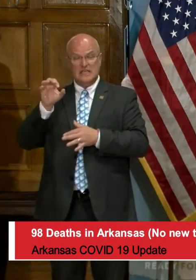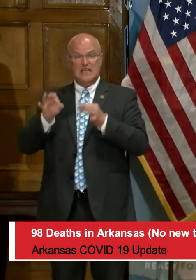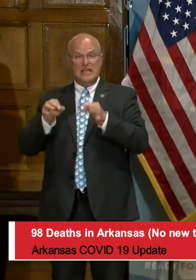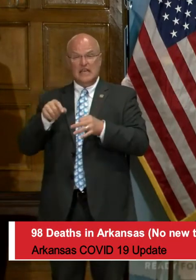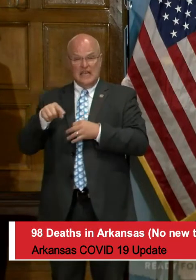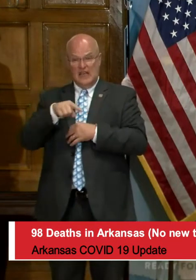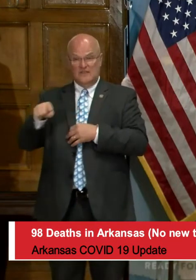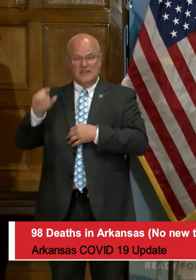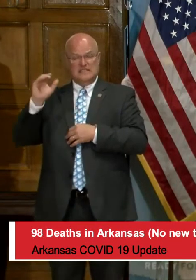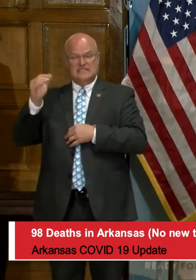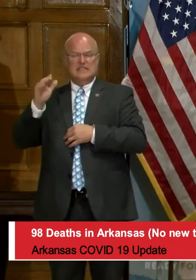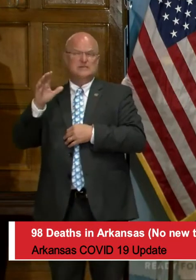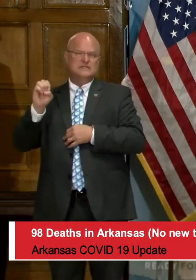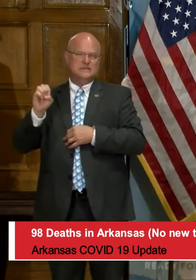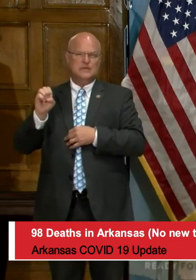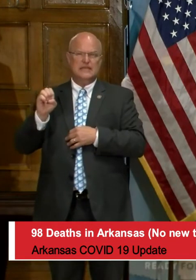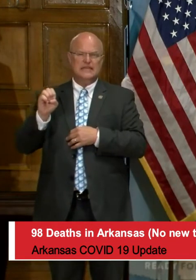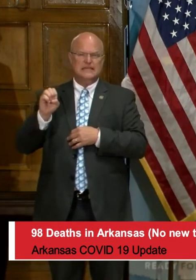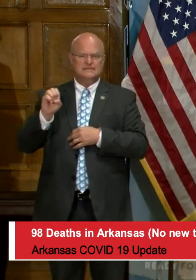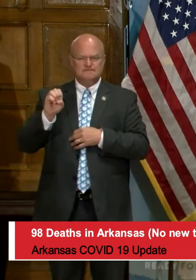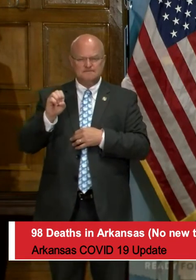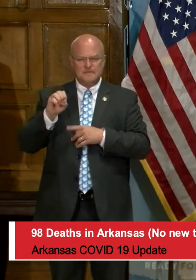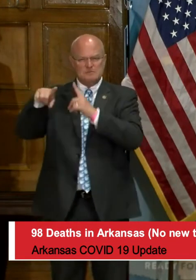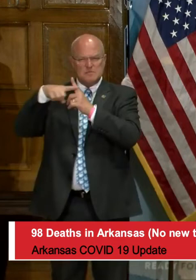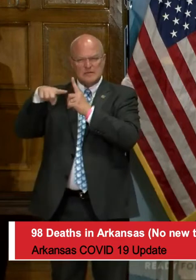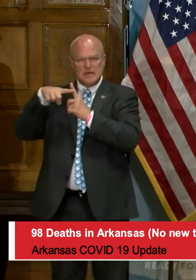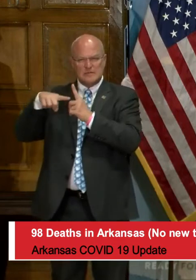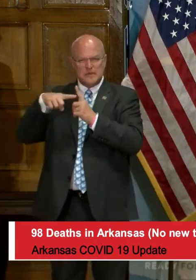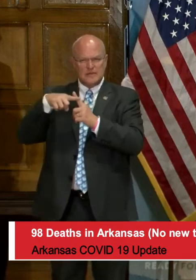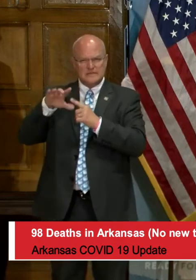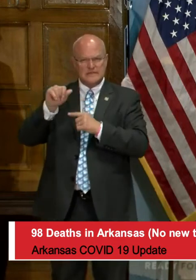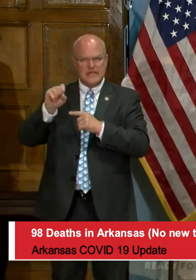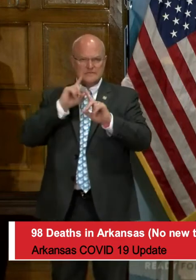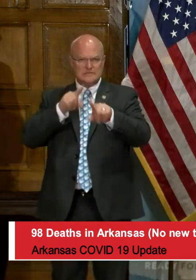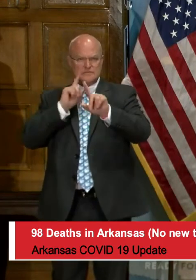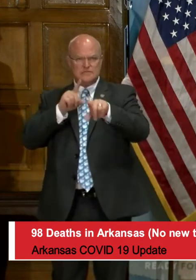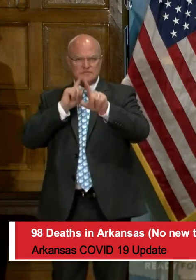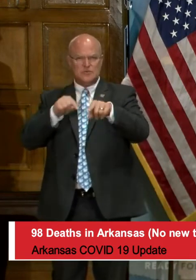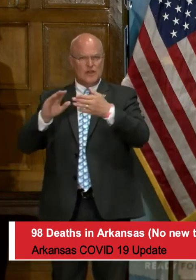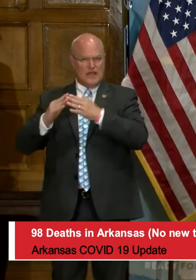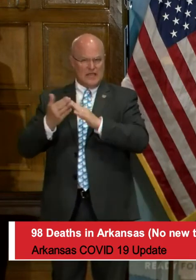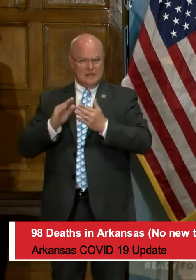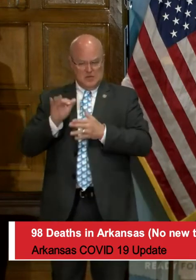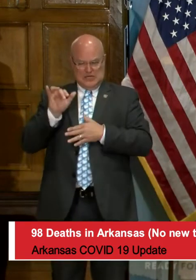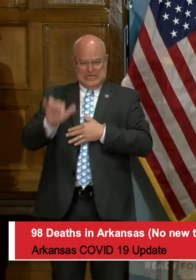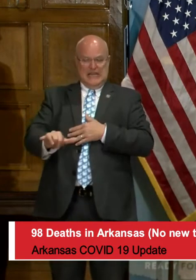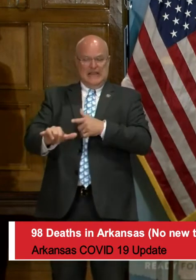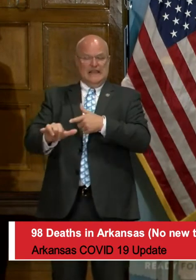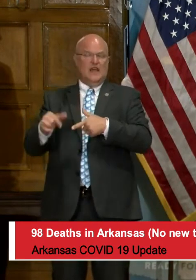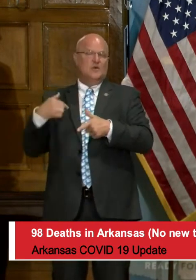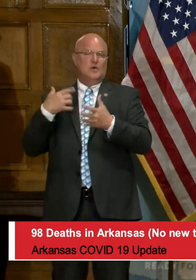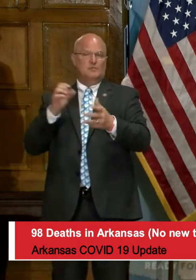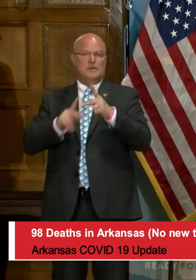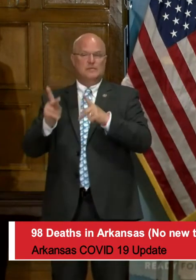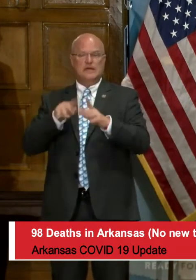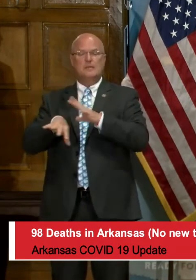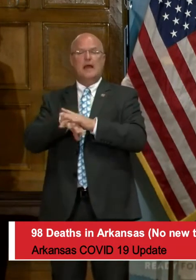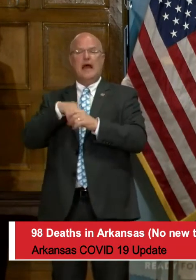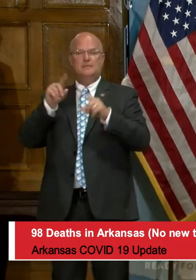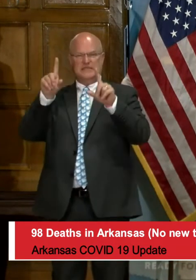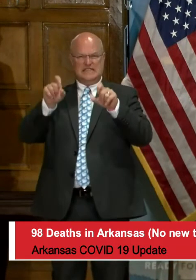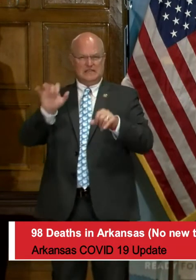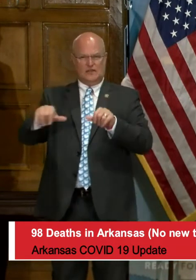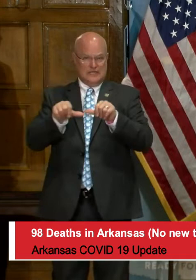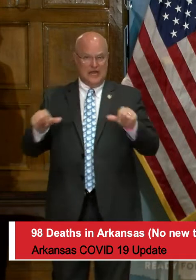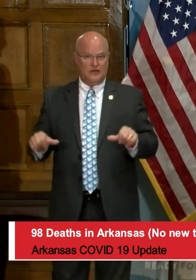If there seems to be a number of positive cases being reported in a community, then we want people to come out and get tested